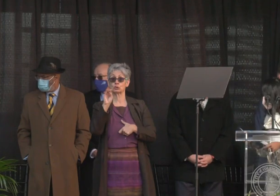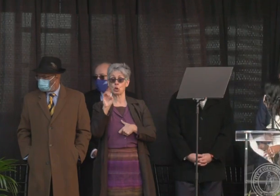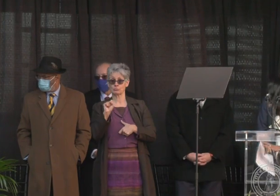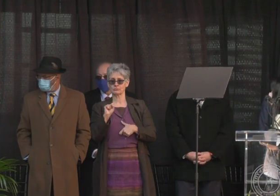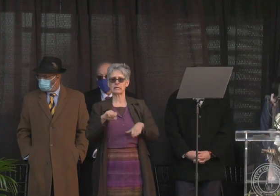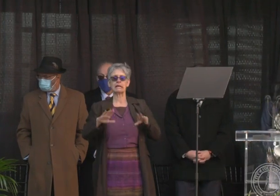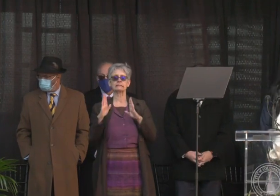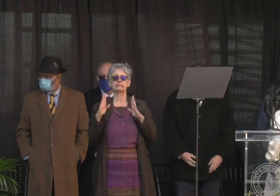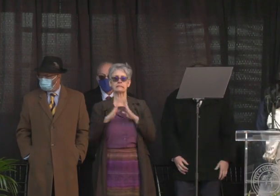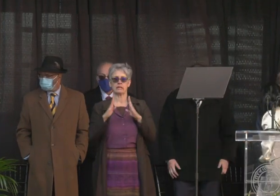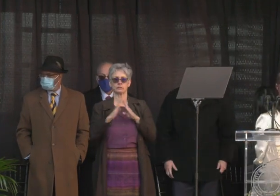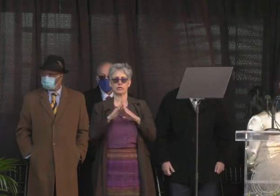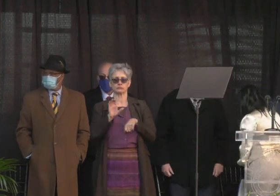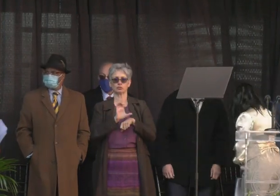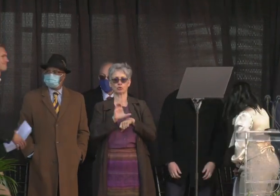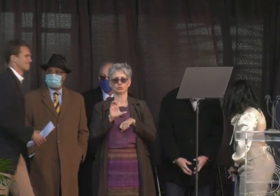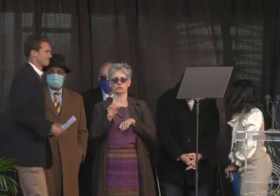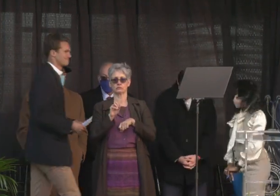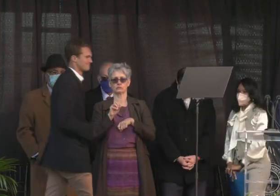Jones.